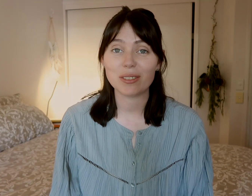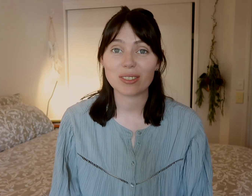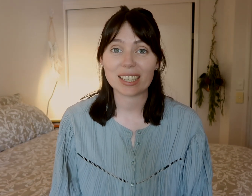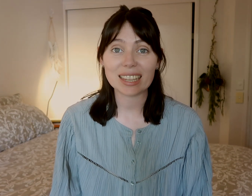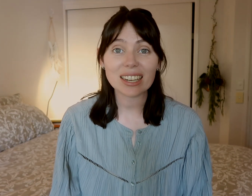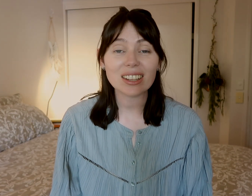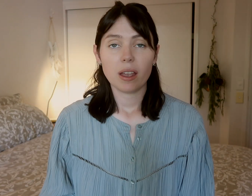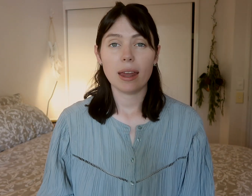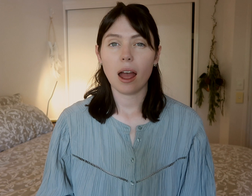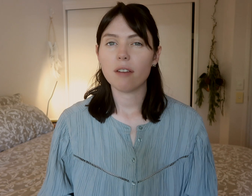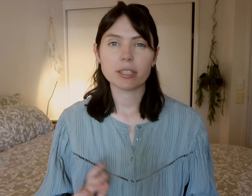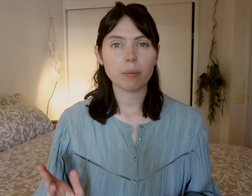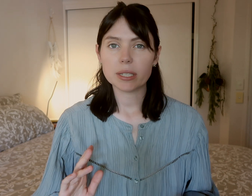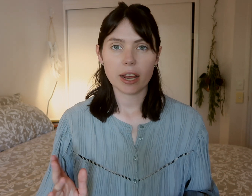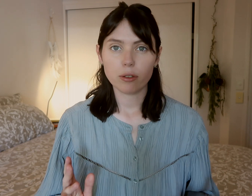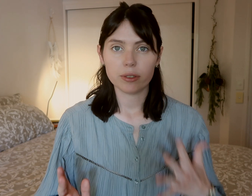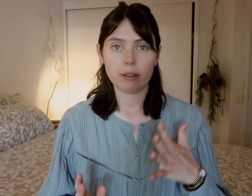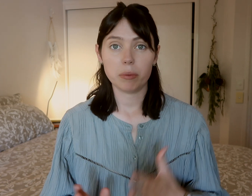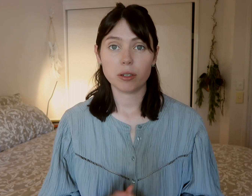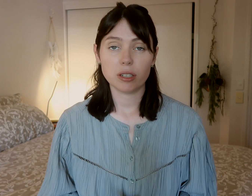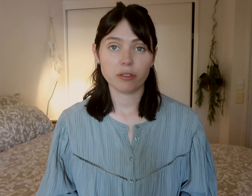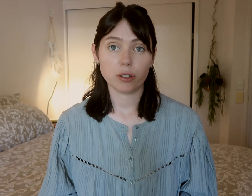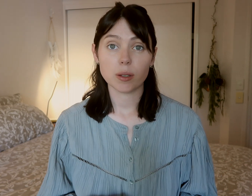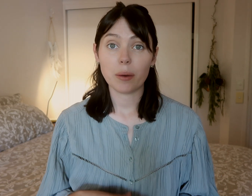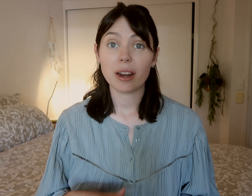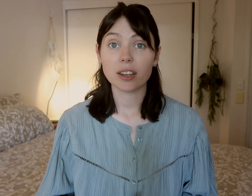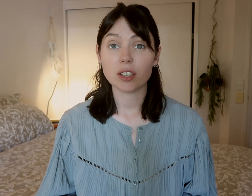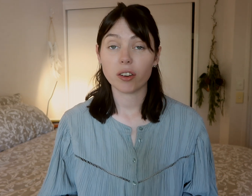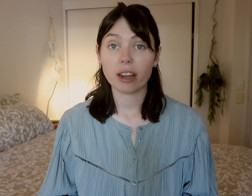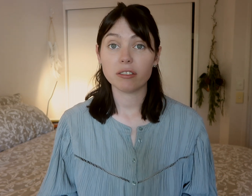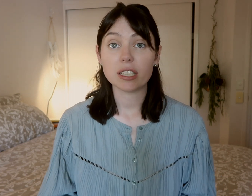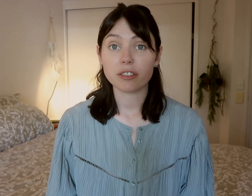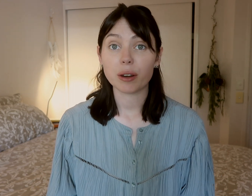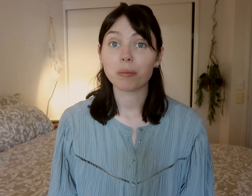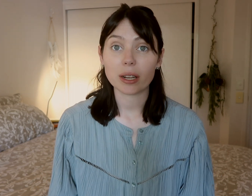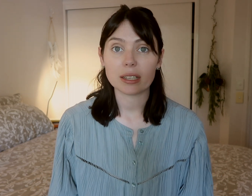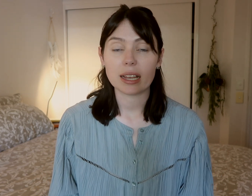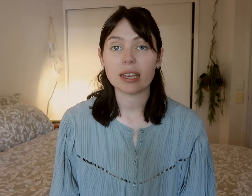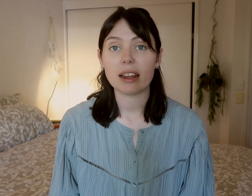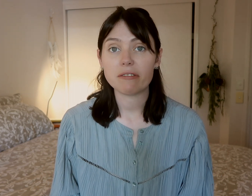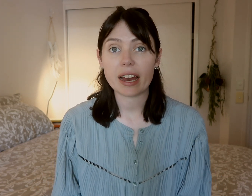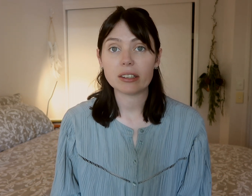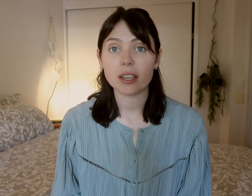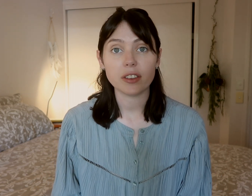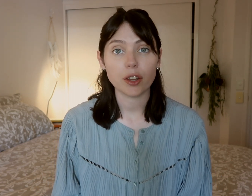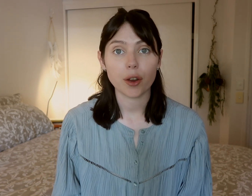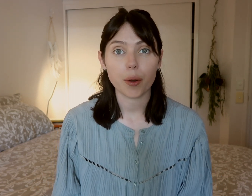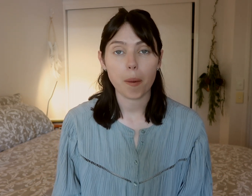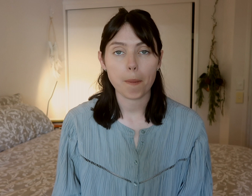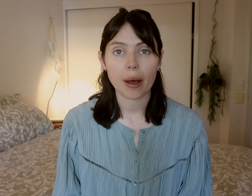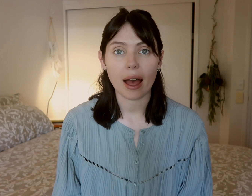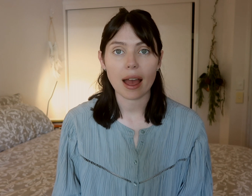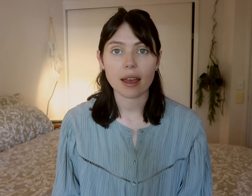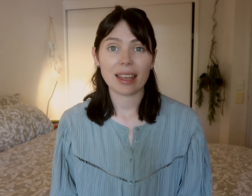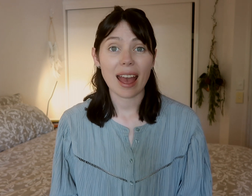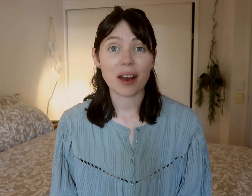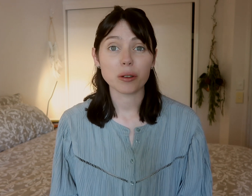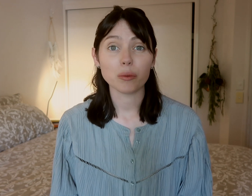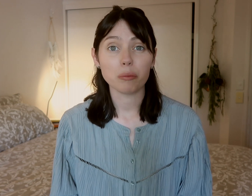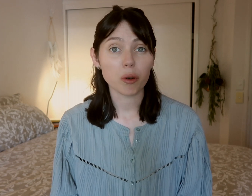was really little and for some reason I thought that would be too difficult so I went hunting around for different potty signs and I found a video by an account called Born